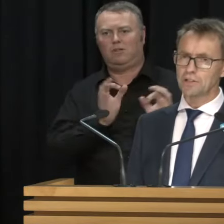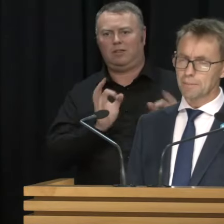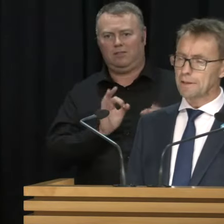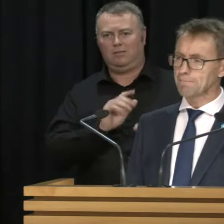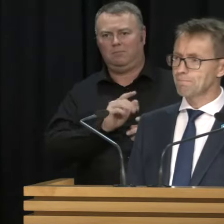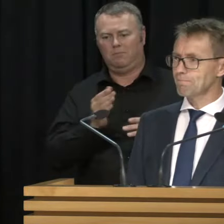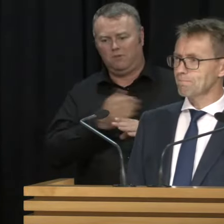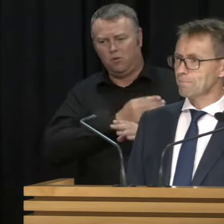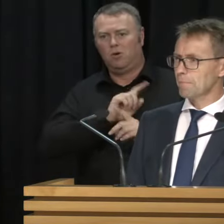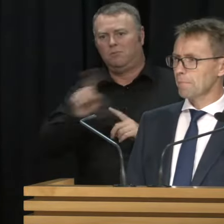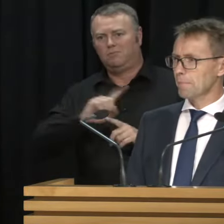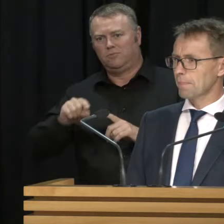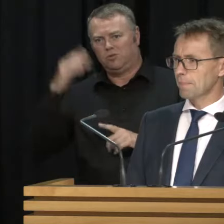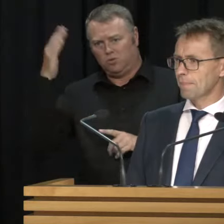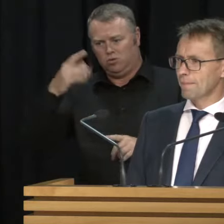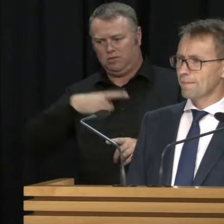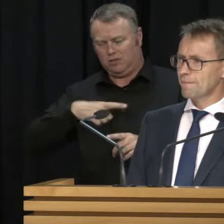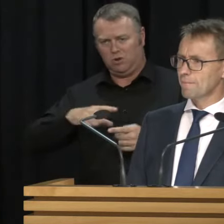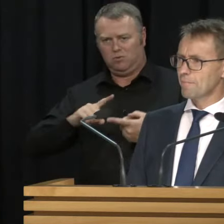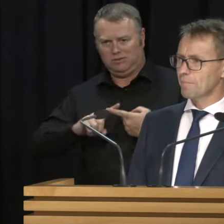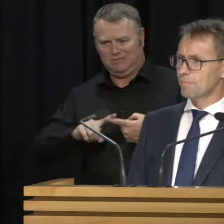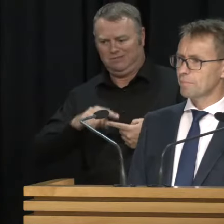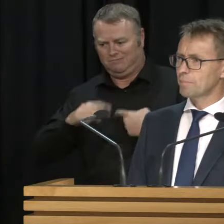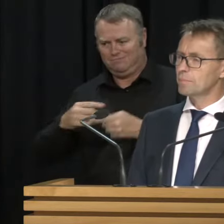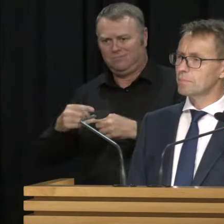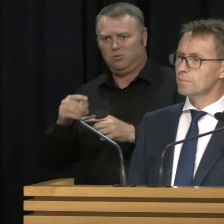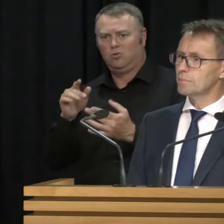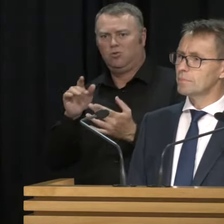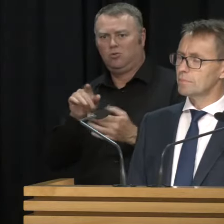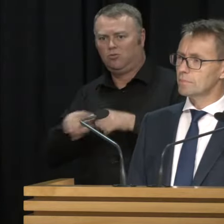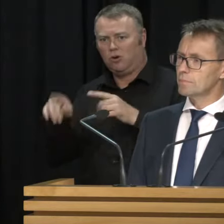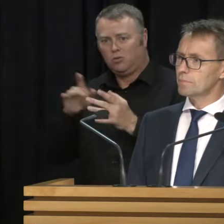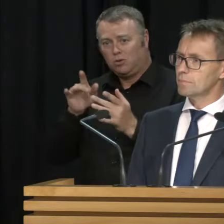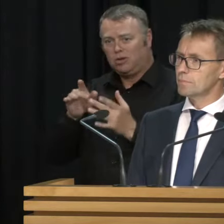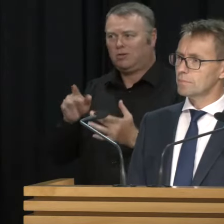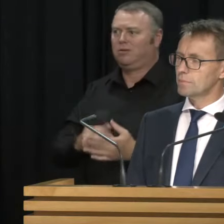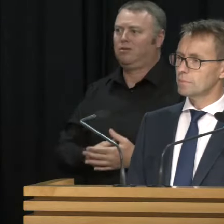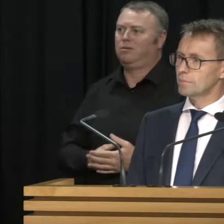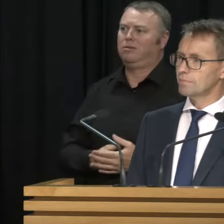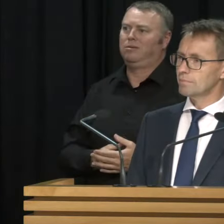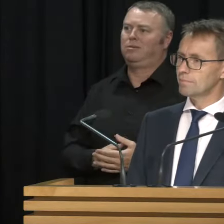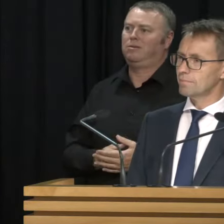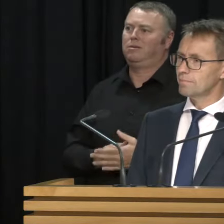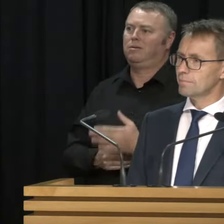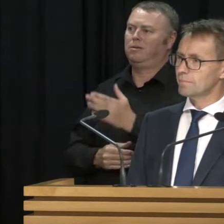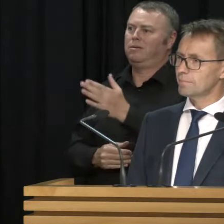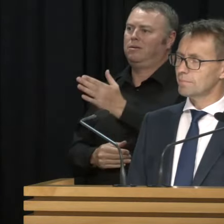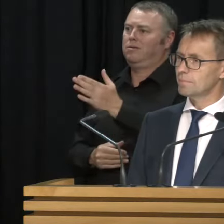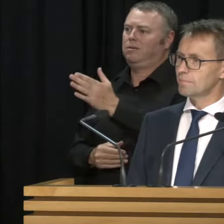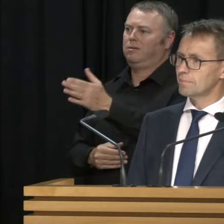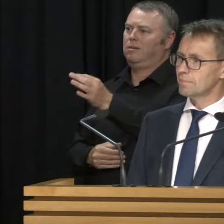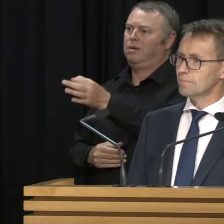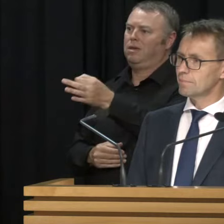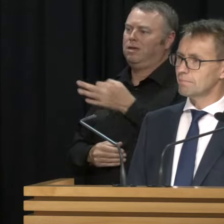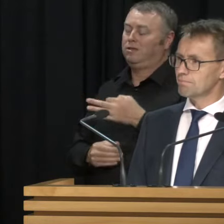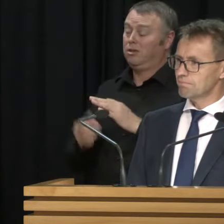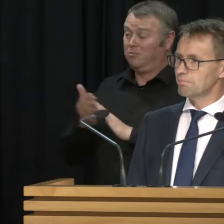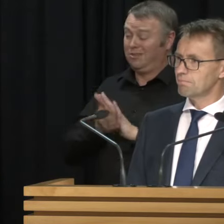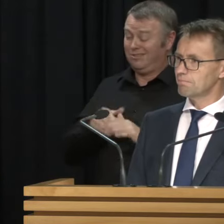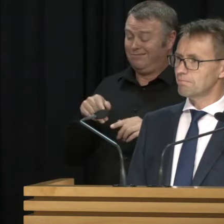being chased up now. I mean, This is obviously quite a high trust model. Is that, so more than a week on, does the high trust model still